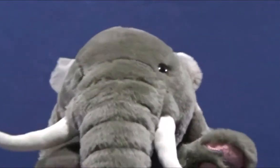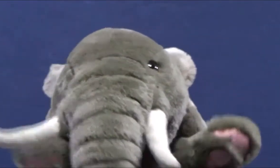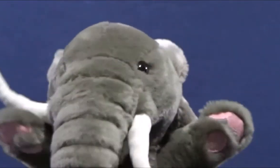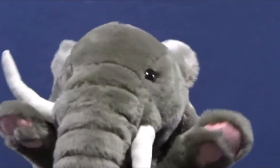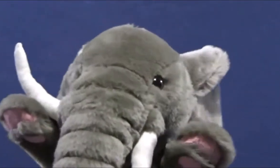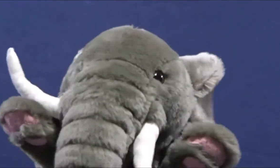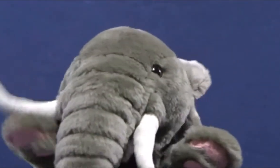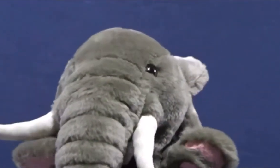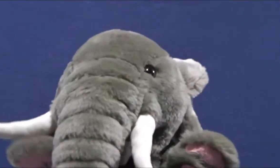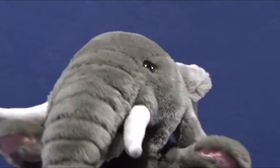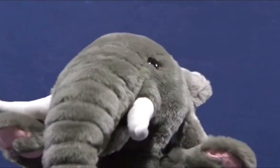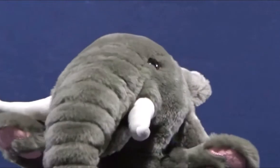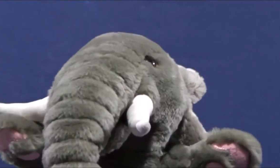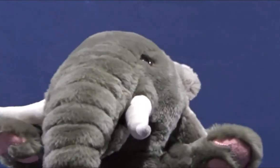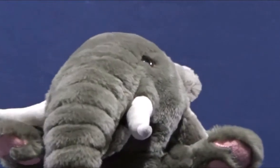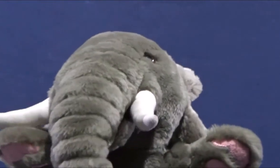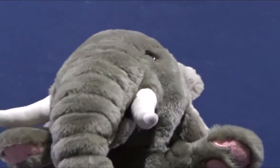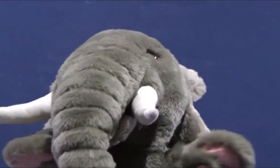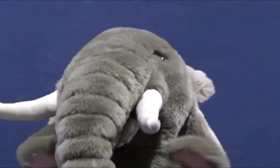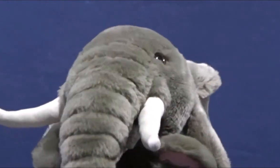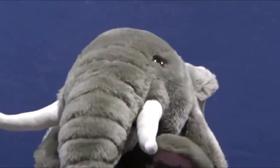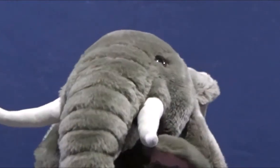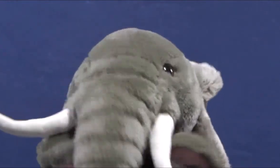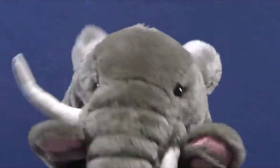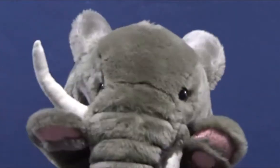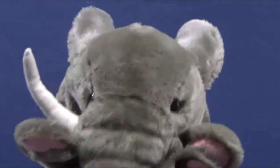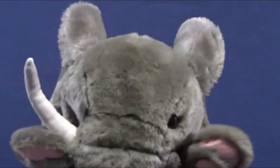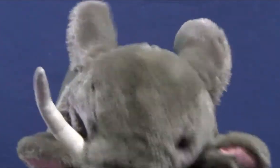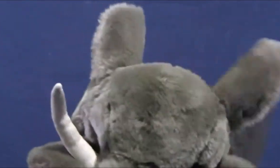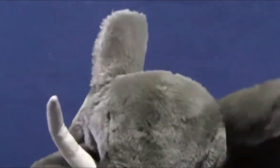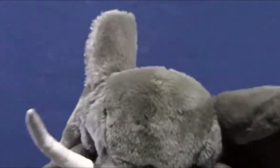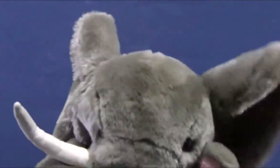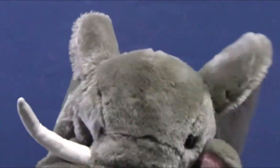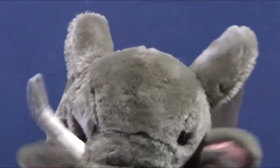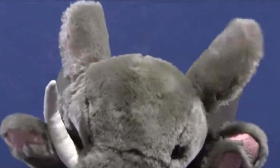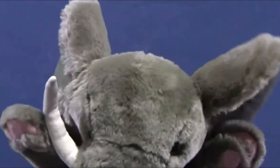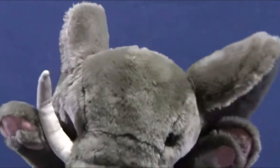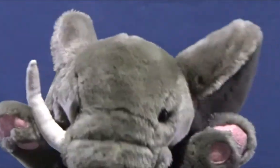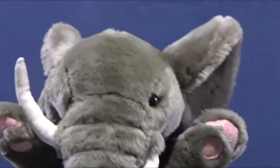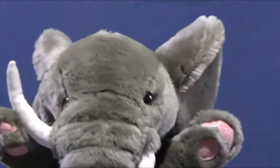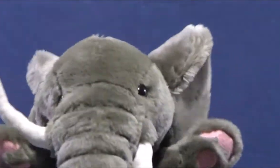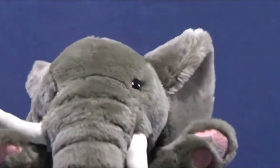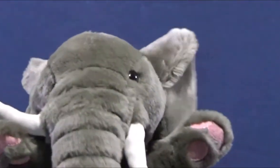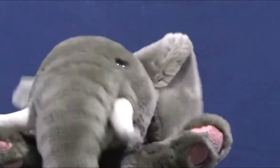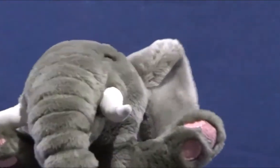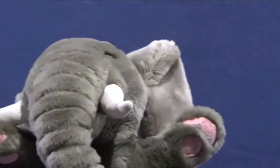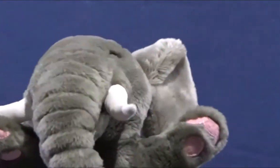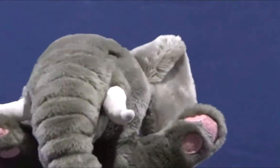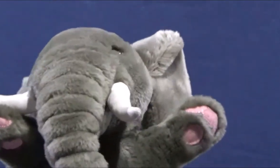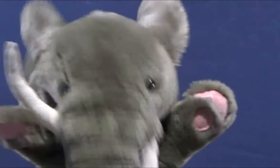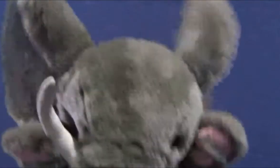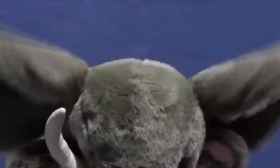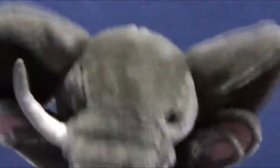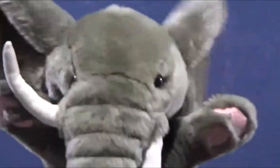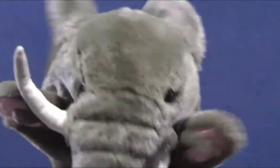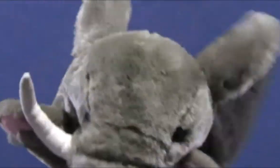can send your challenges to me here at Jasmine's Challenge. Thank you and goodbye. Thank